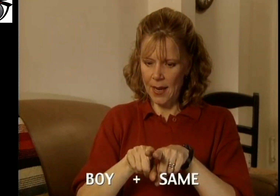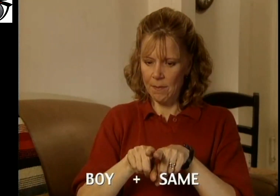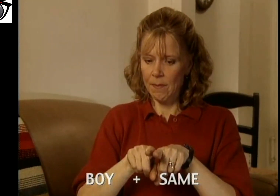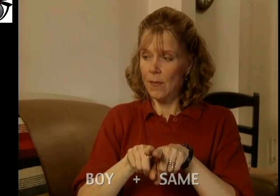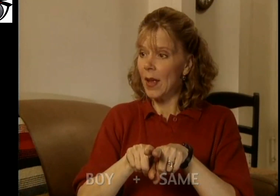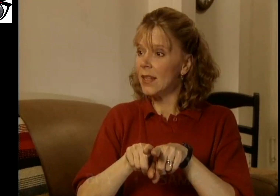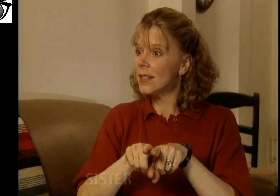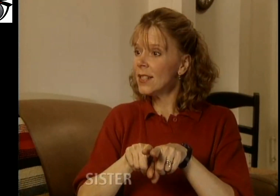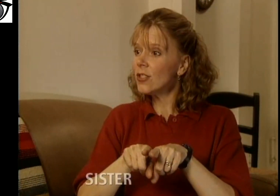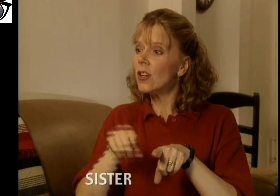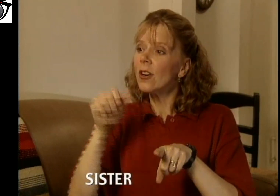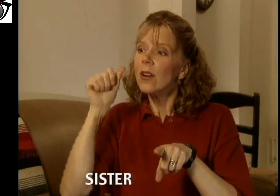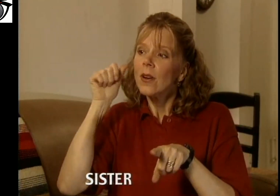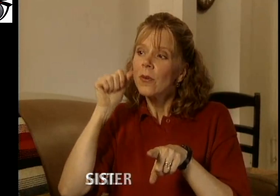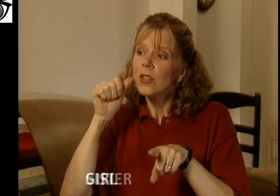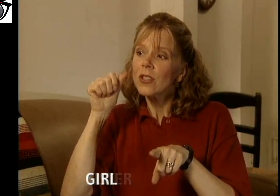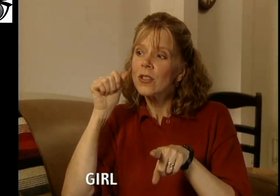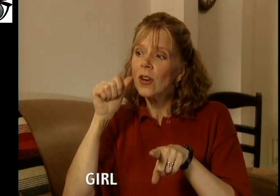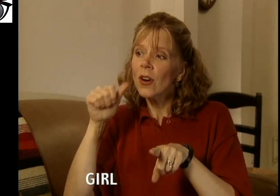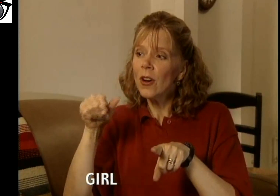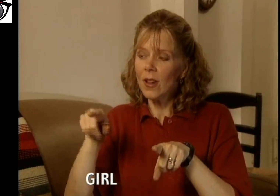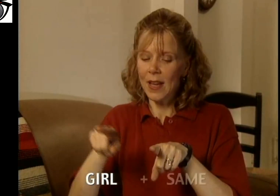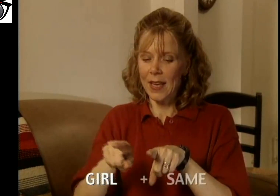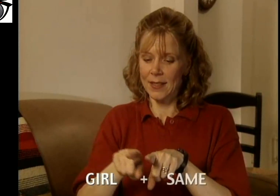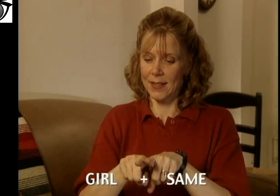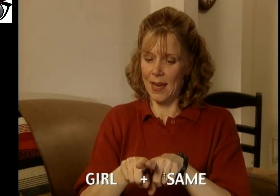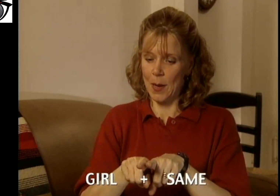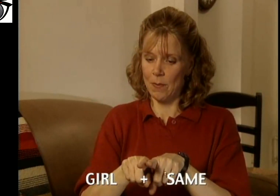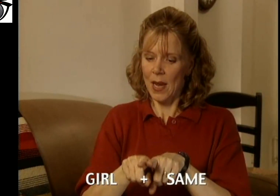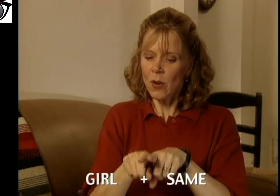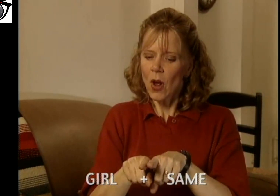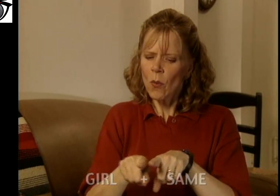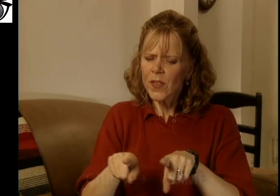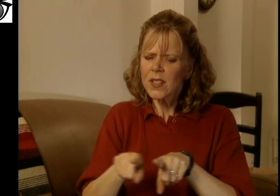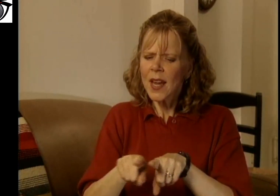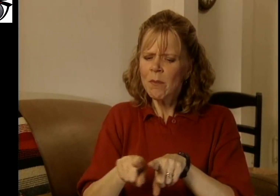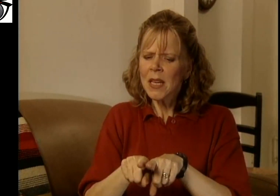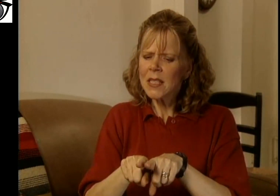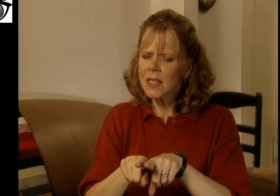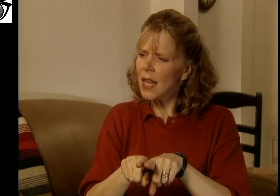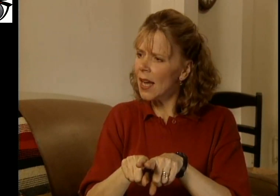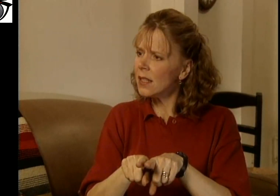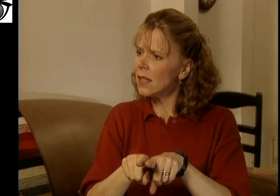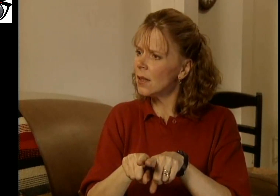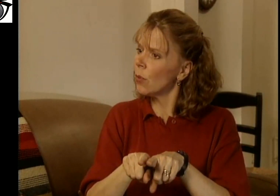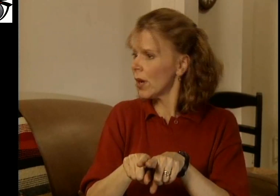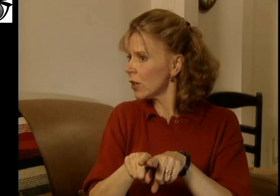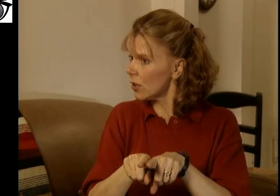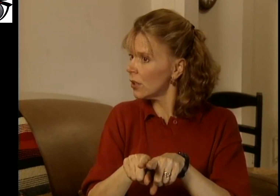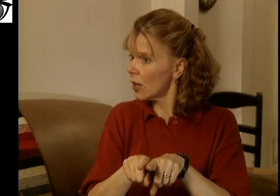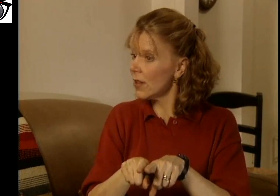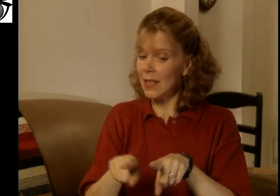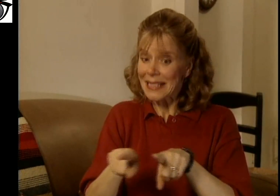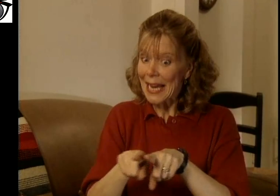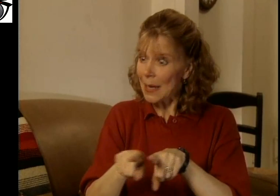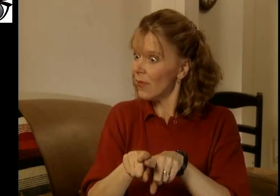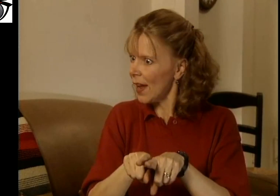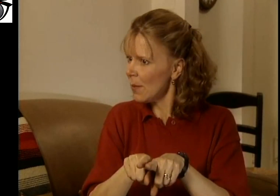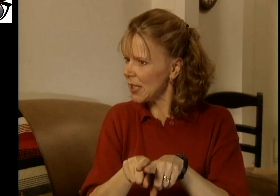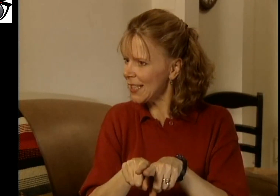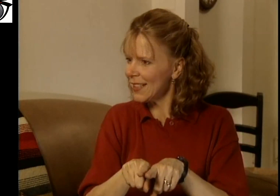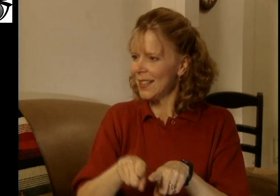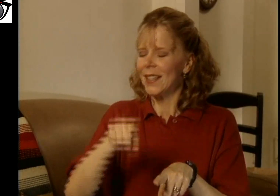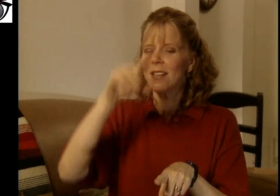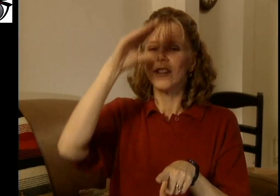and same, and sister, which is girl and same. And what the same means is that the boy and girl are in the